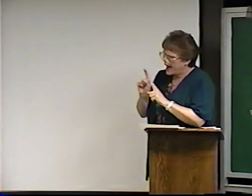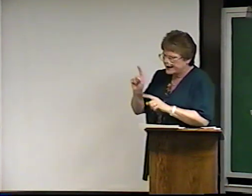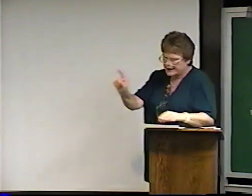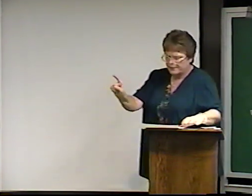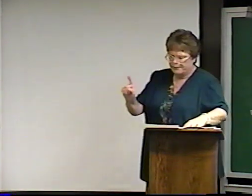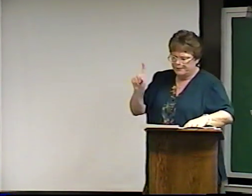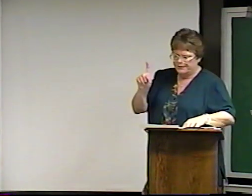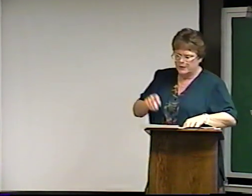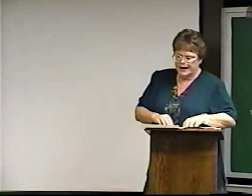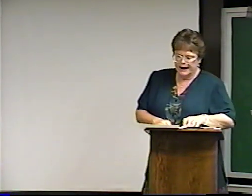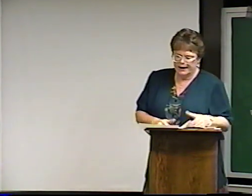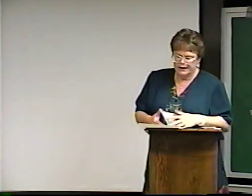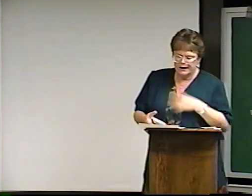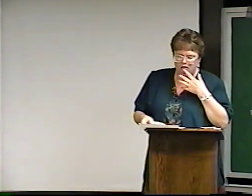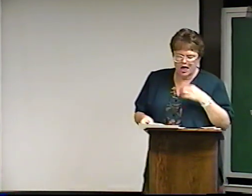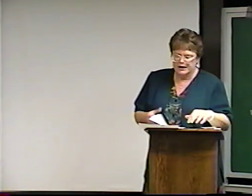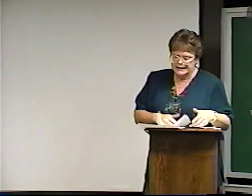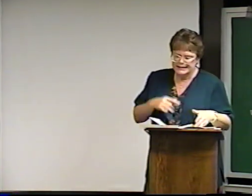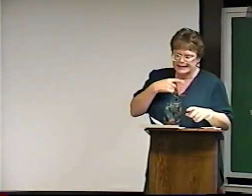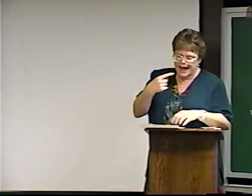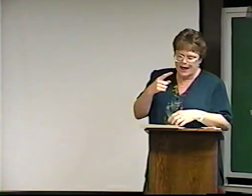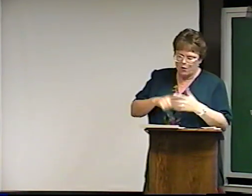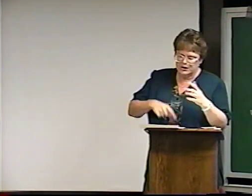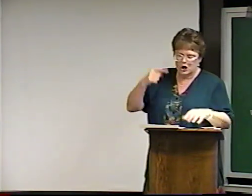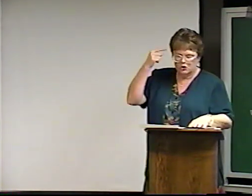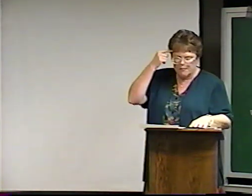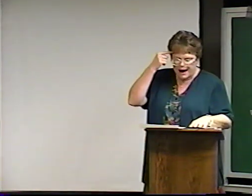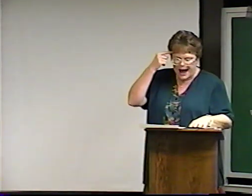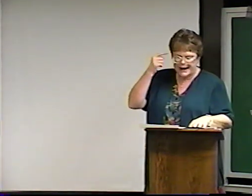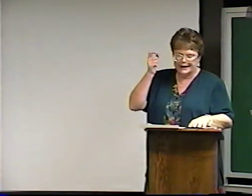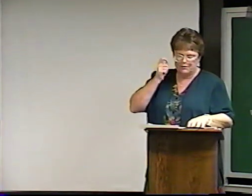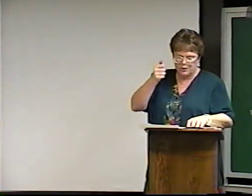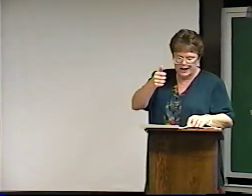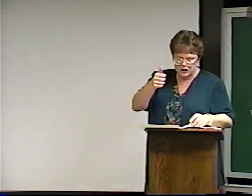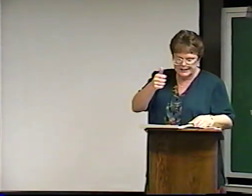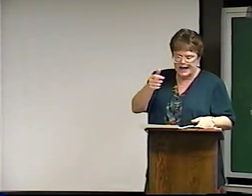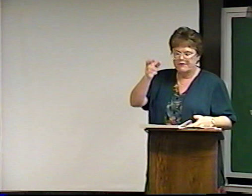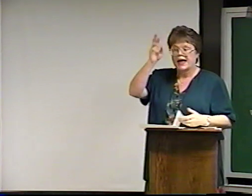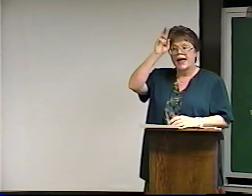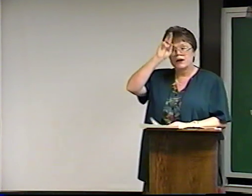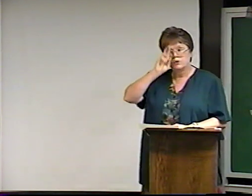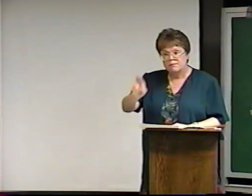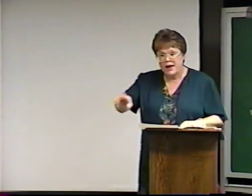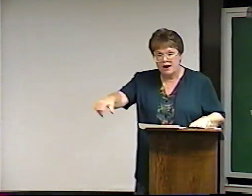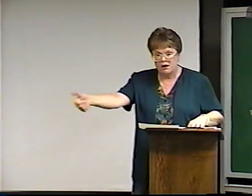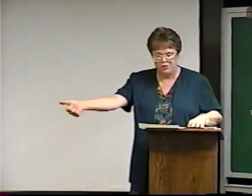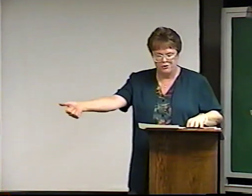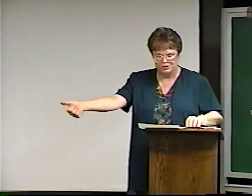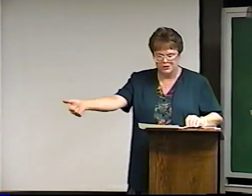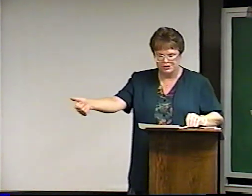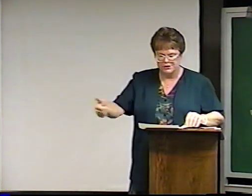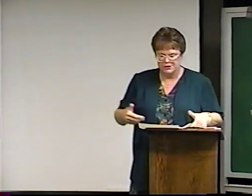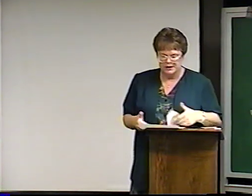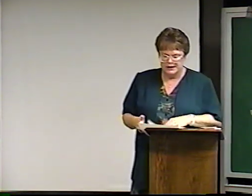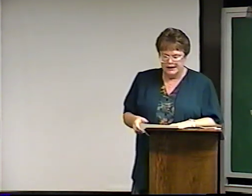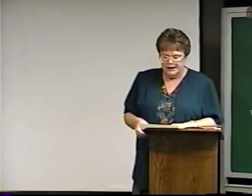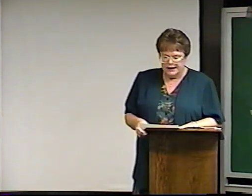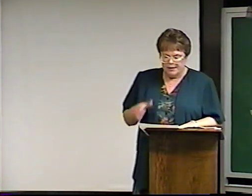wife comes. You say what's on your mind, express yourself, and we step on the.